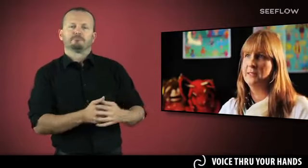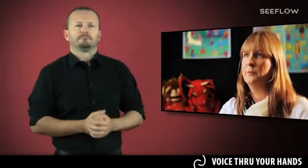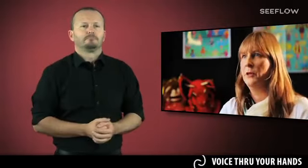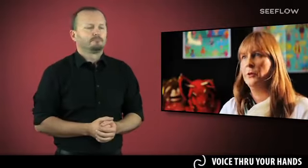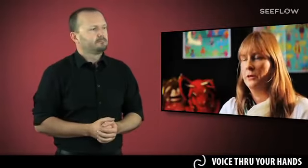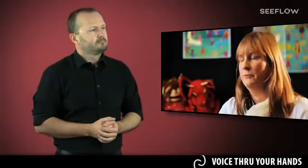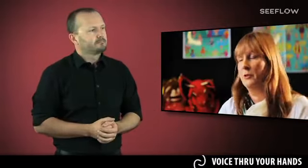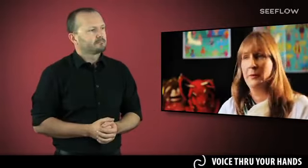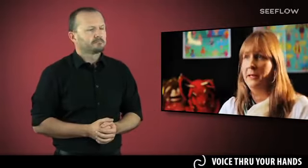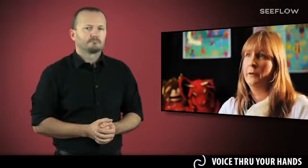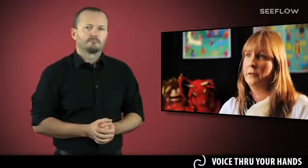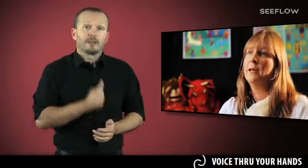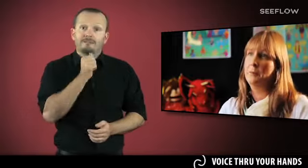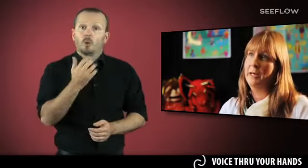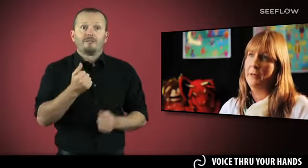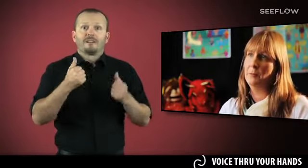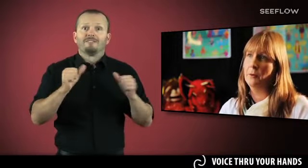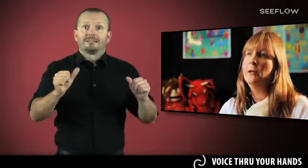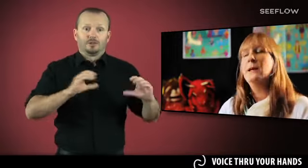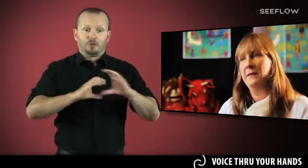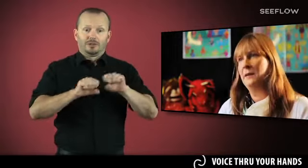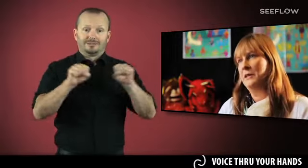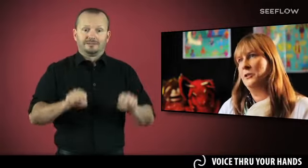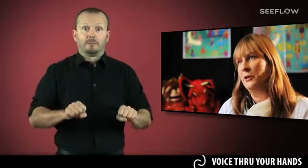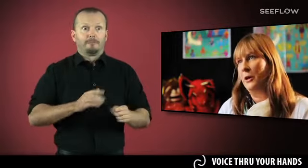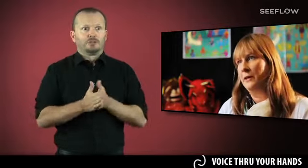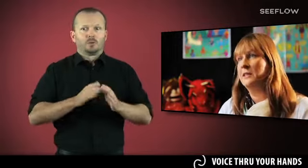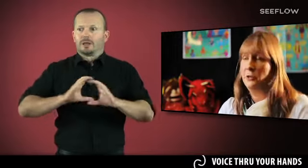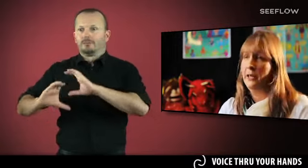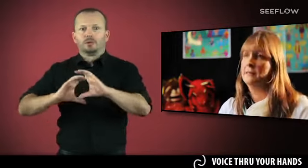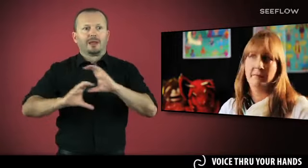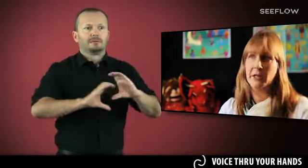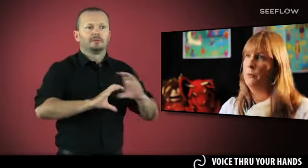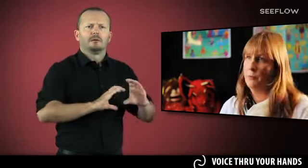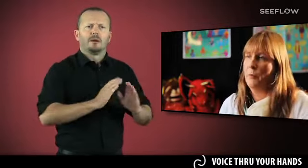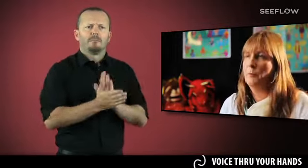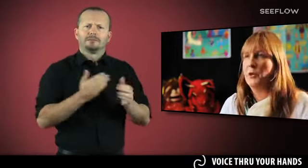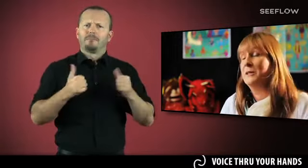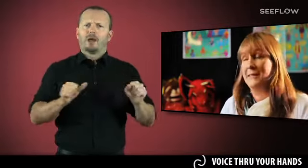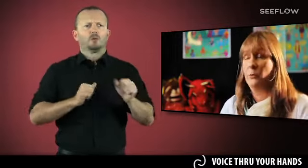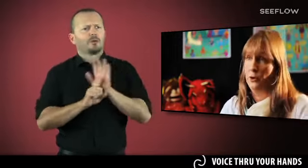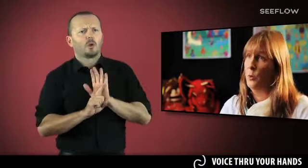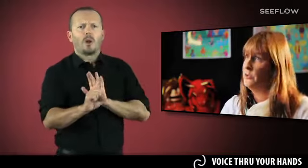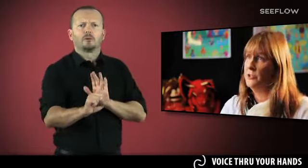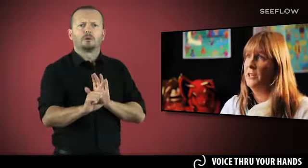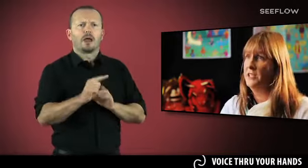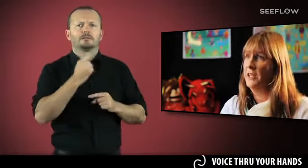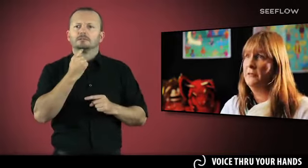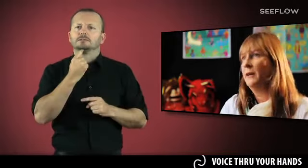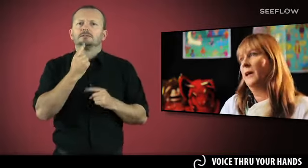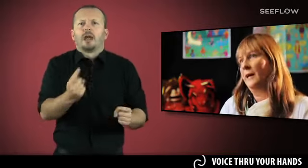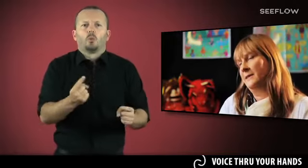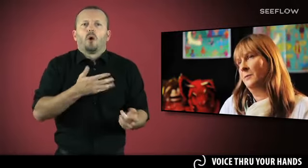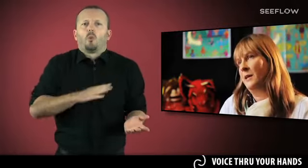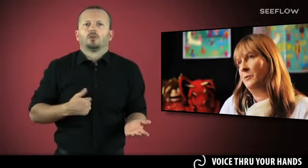communication system that you can communicate with many people, then it means you can go out and you can, you can say what you want to try and